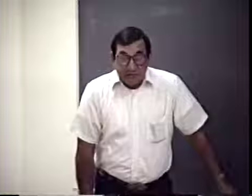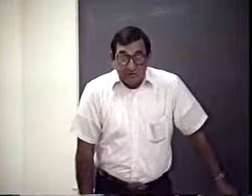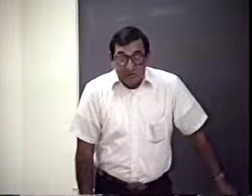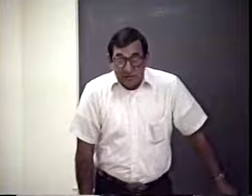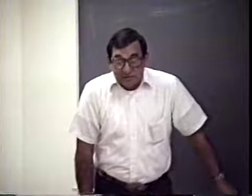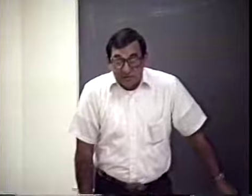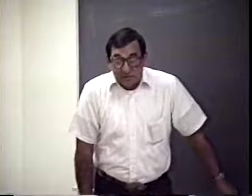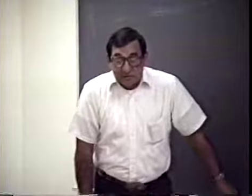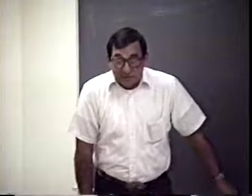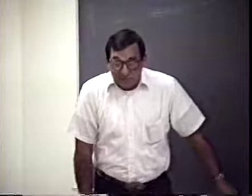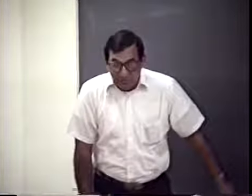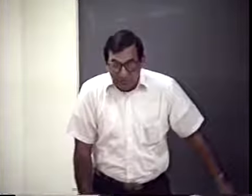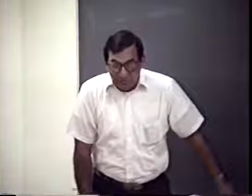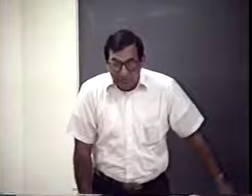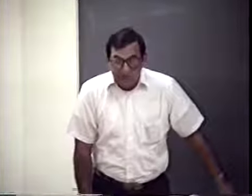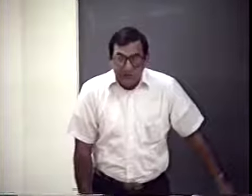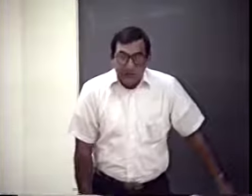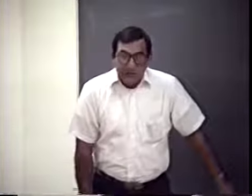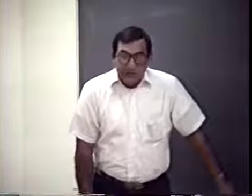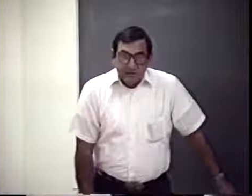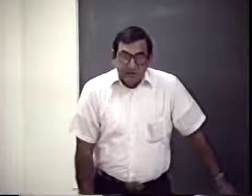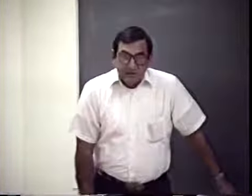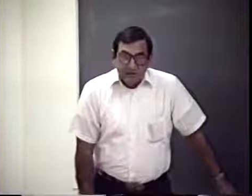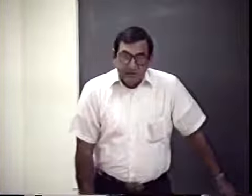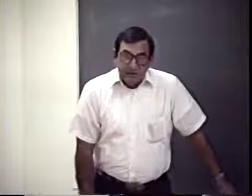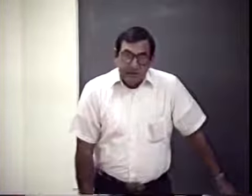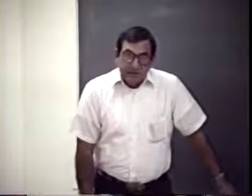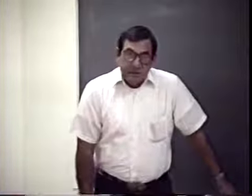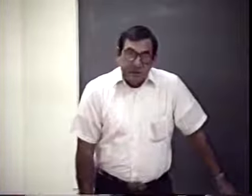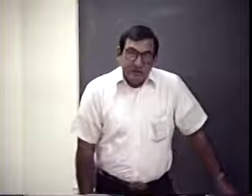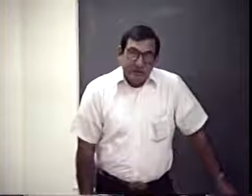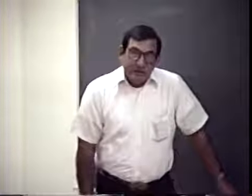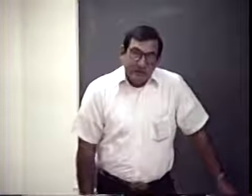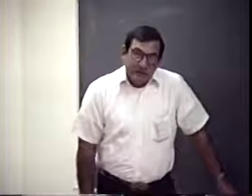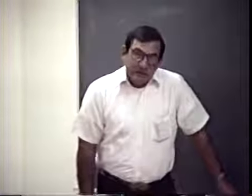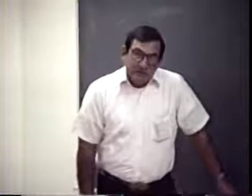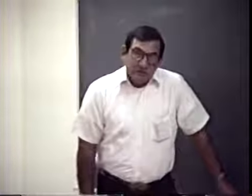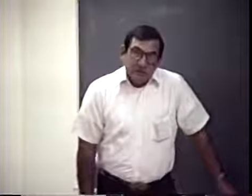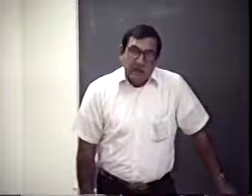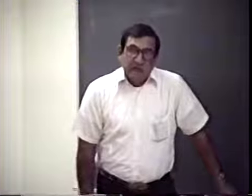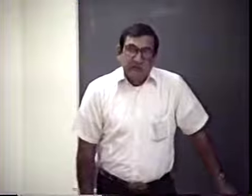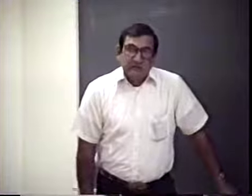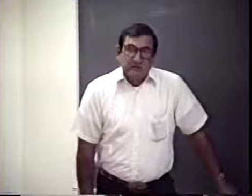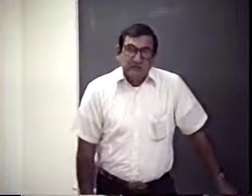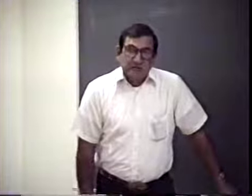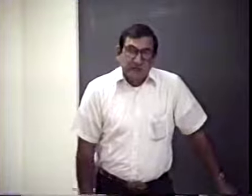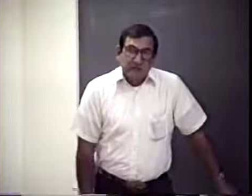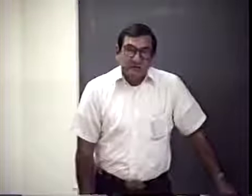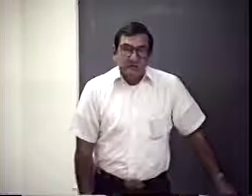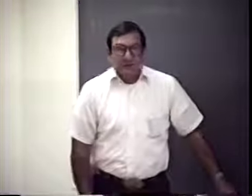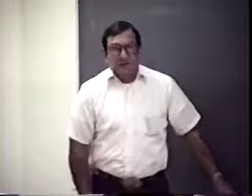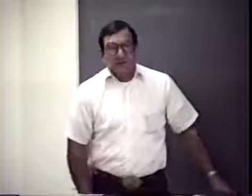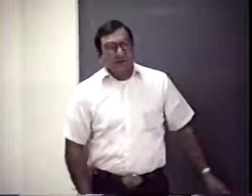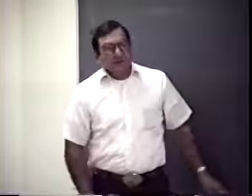was my parents, my grandparents. So consequently, it wasn't handed down to a lot of us. A lot of us didn't